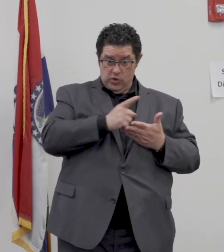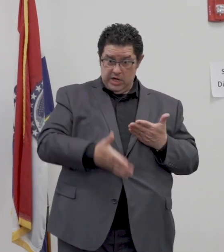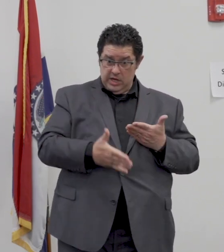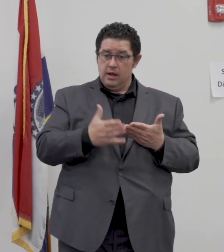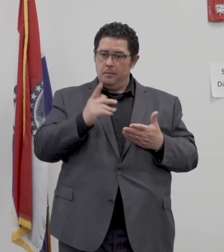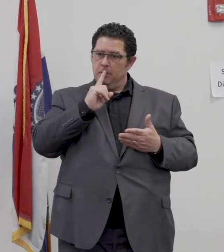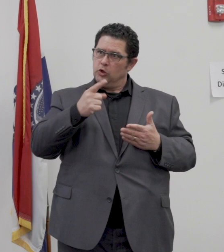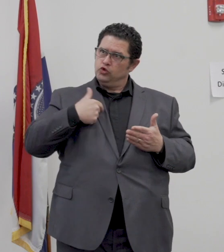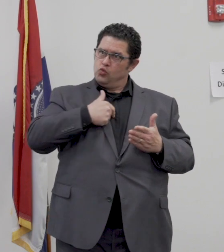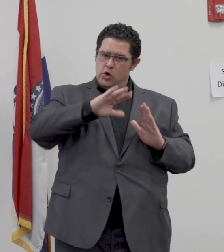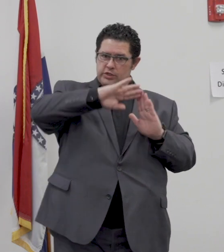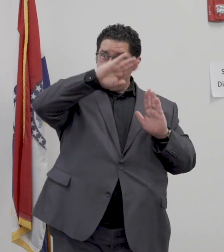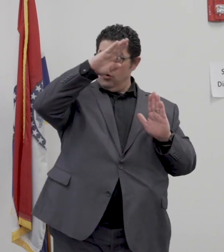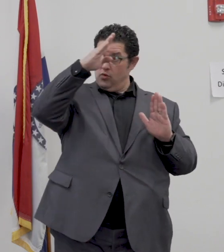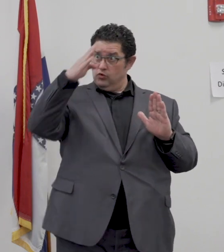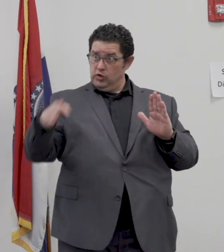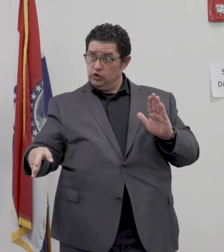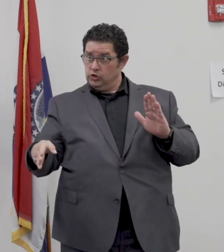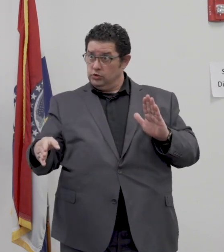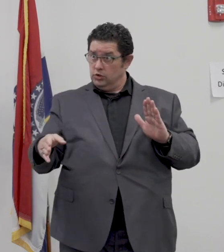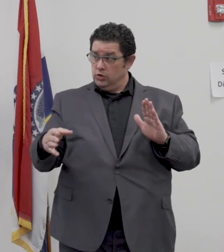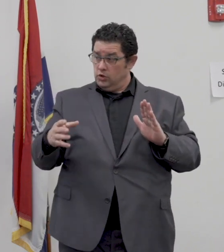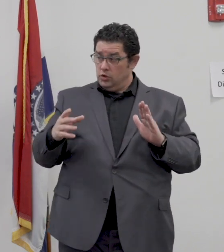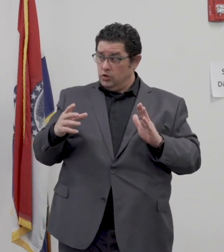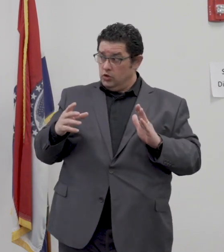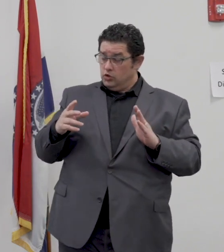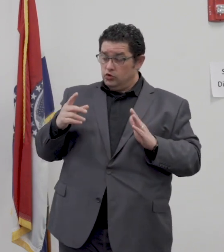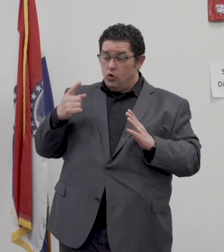direction. Timeline by midweek for reopen.